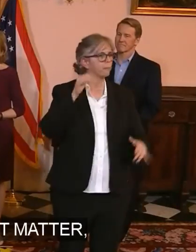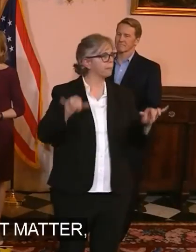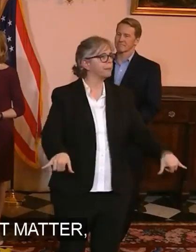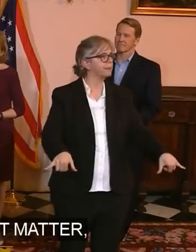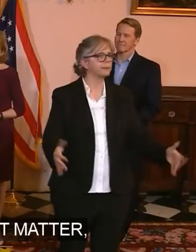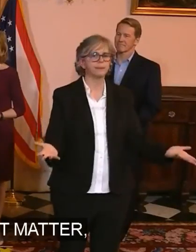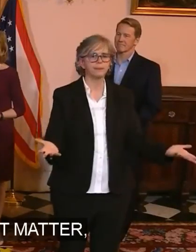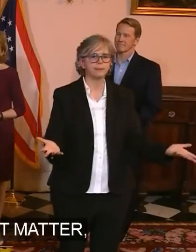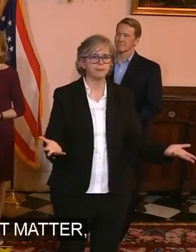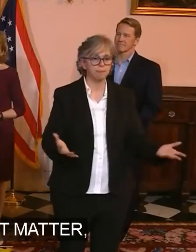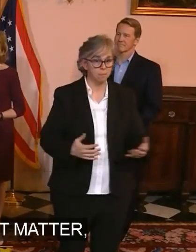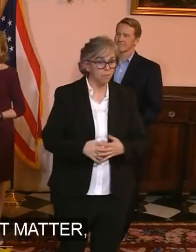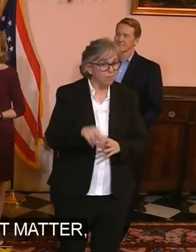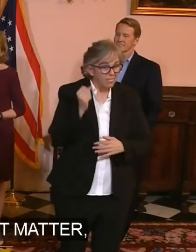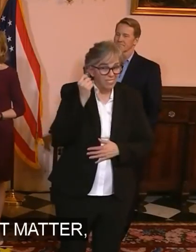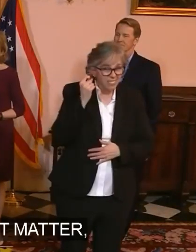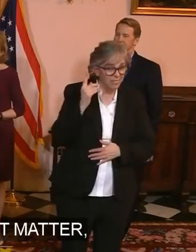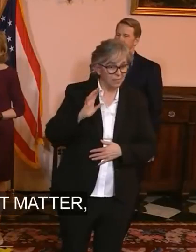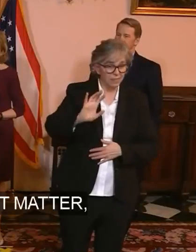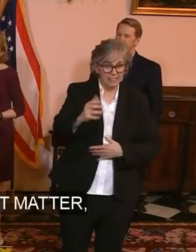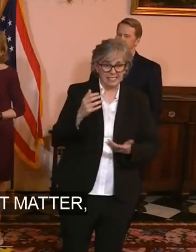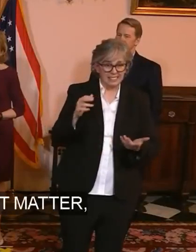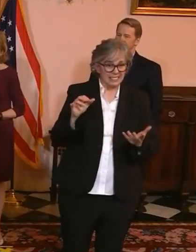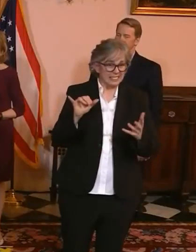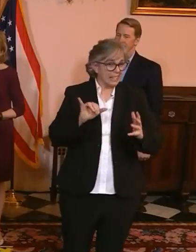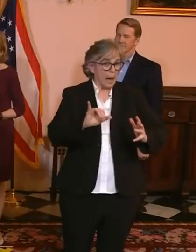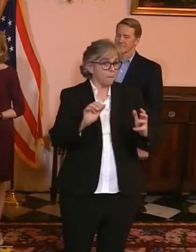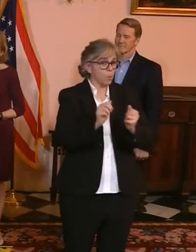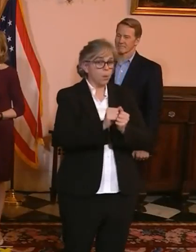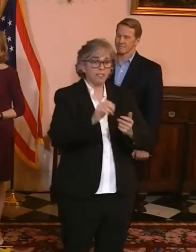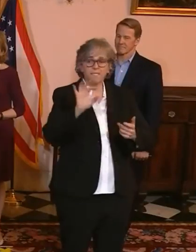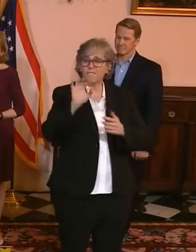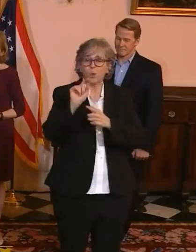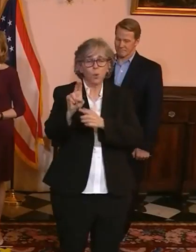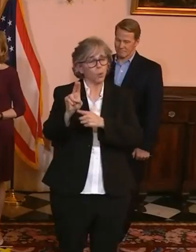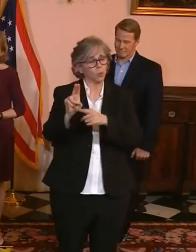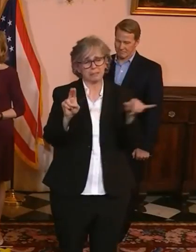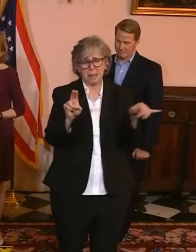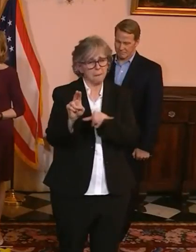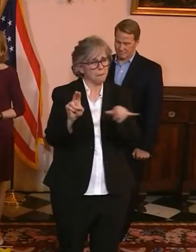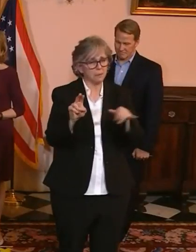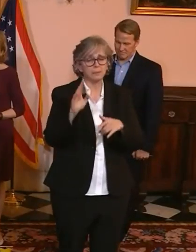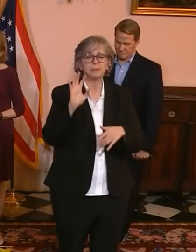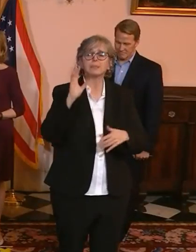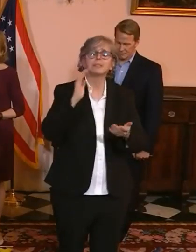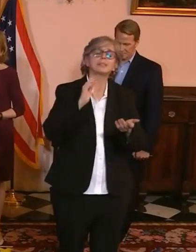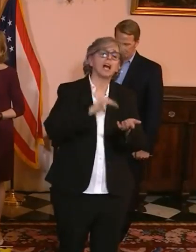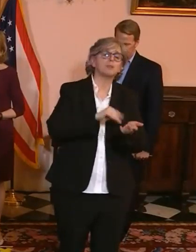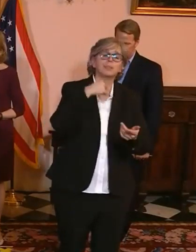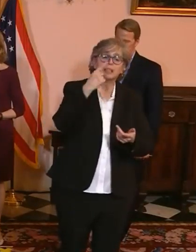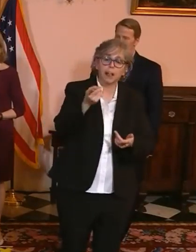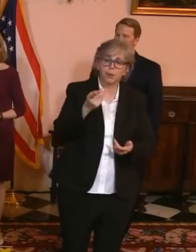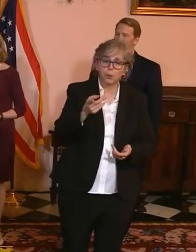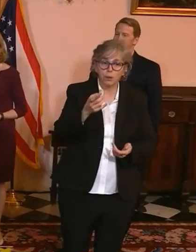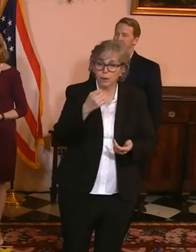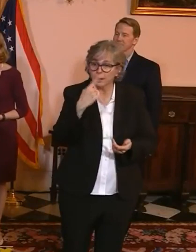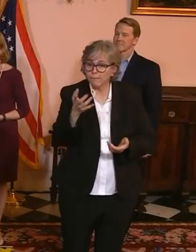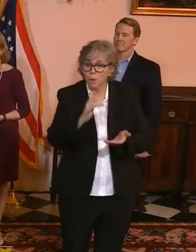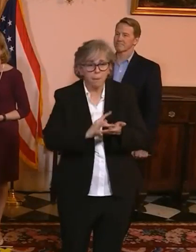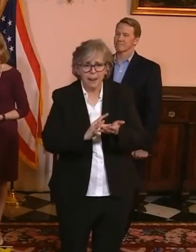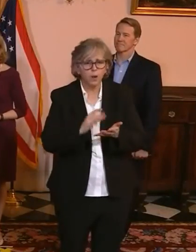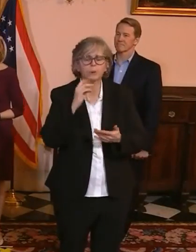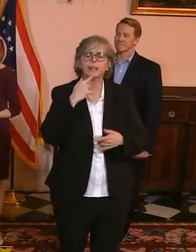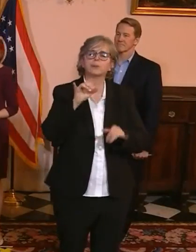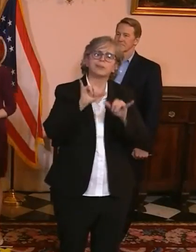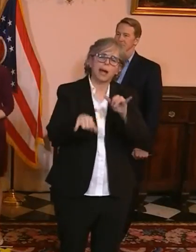you sound like you have the flu. I want you to be at home. I want you to take the usual precautions. Keep yourself comfortable with these measures. And then